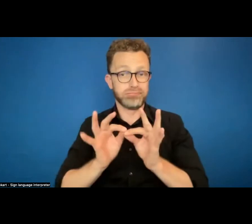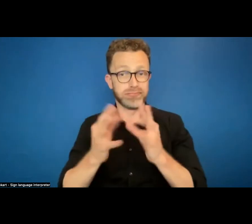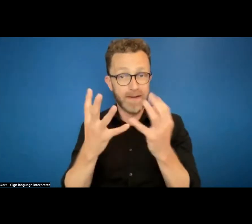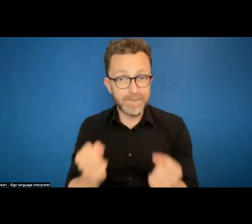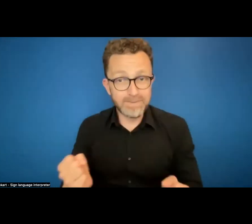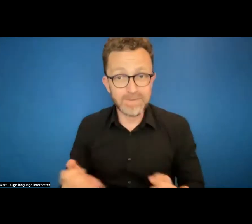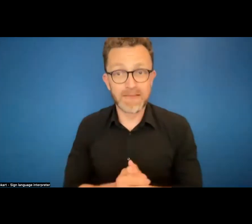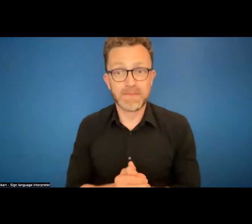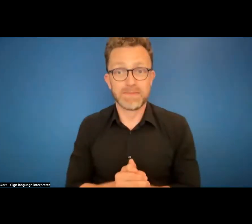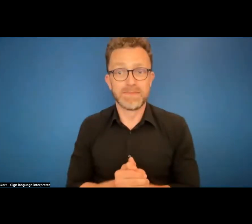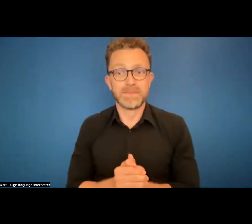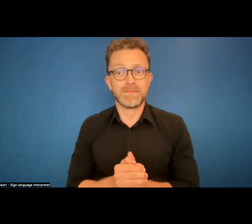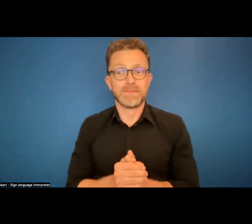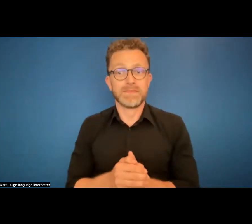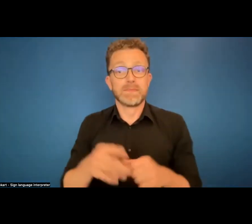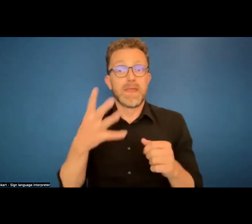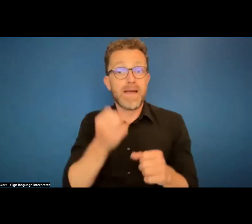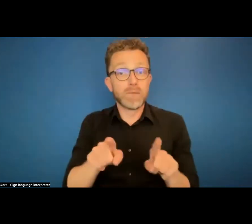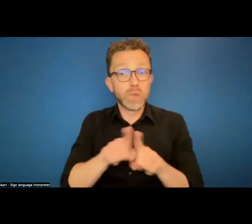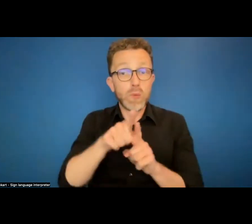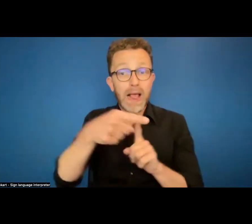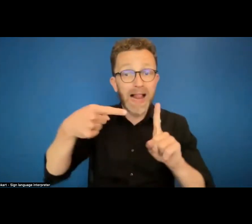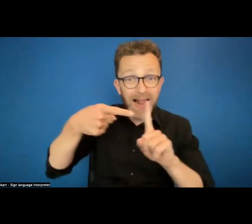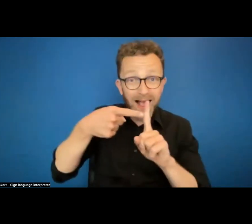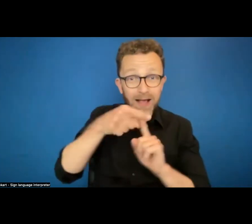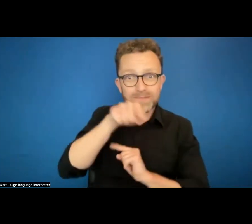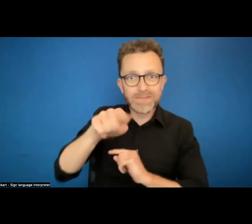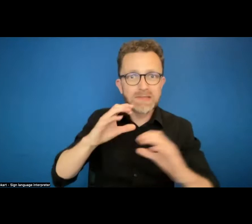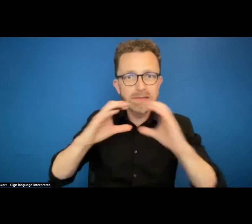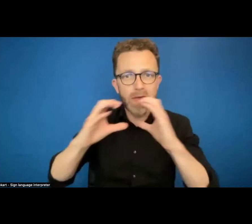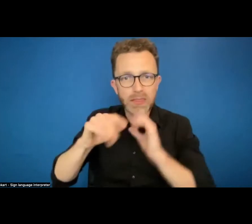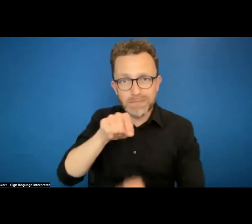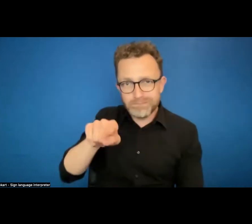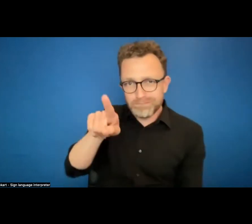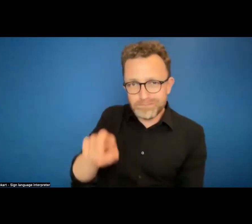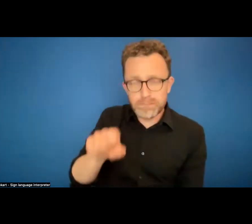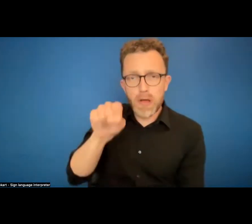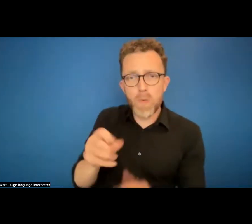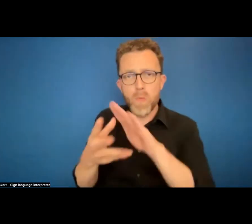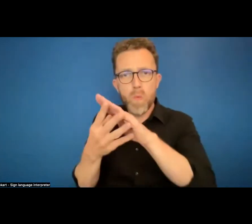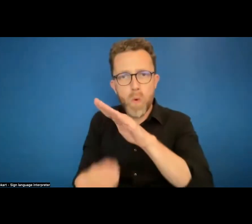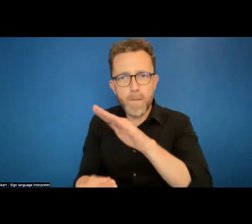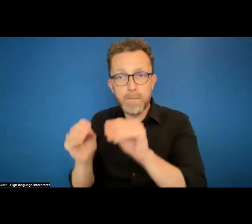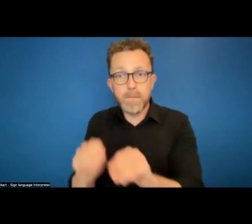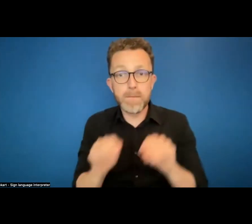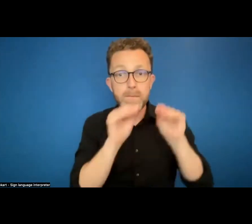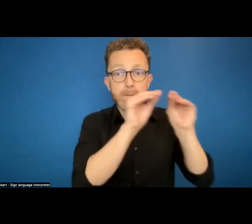in the question and answer box and the chat, and speakers will keep off their cameras until it's time for them to